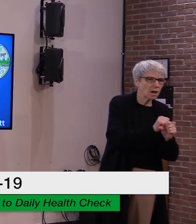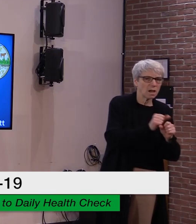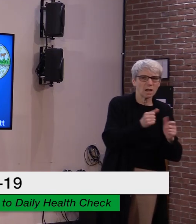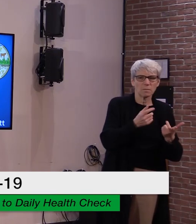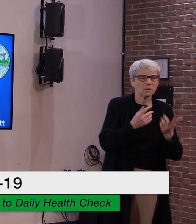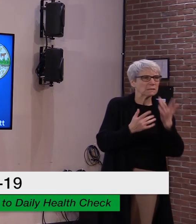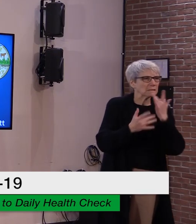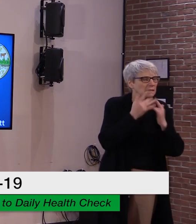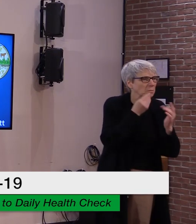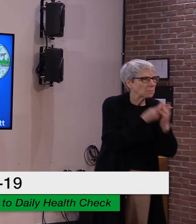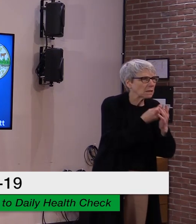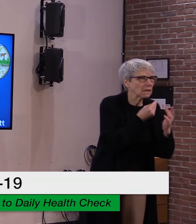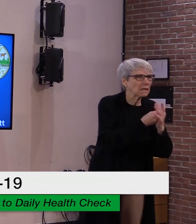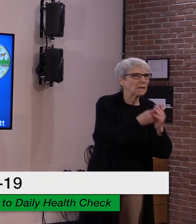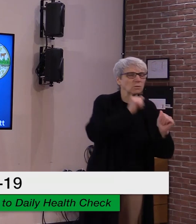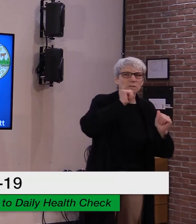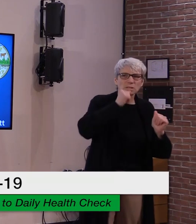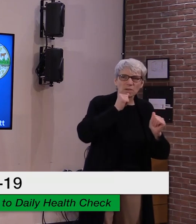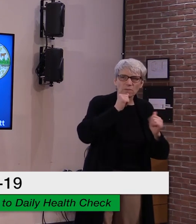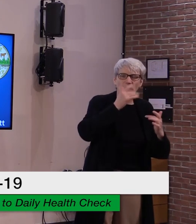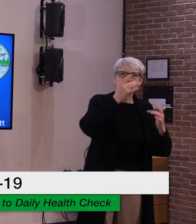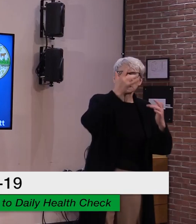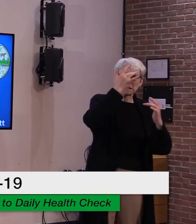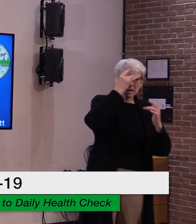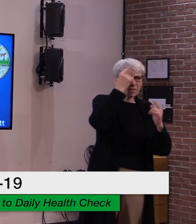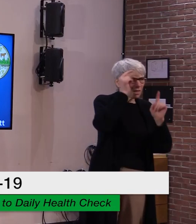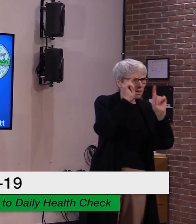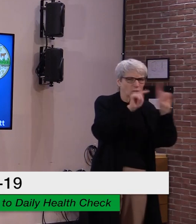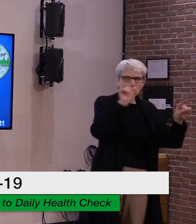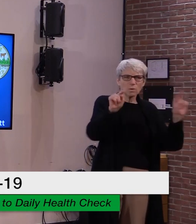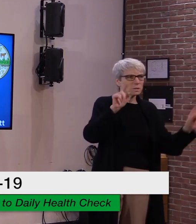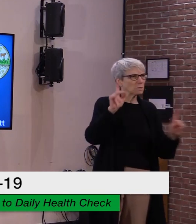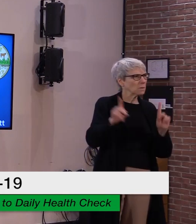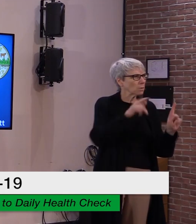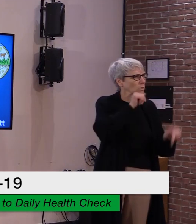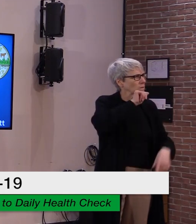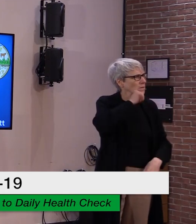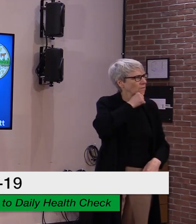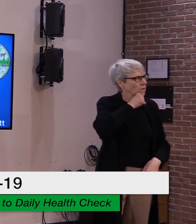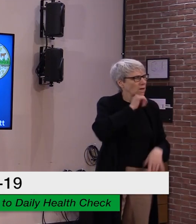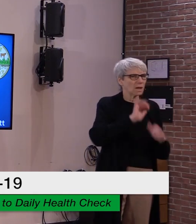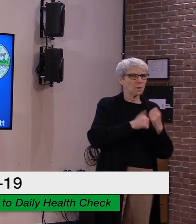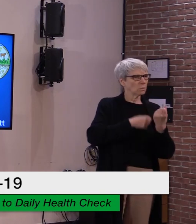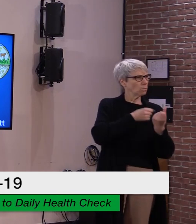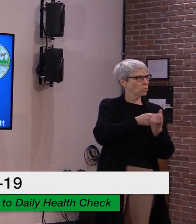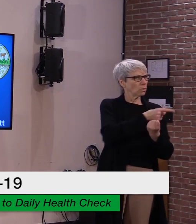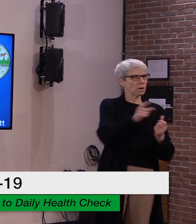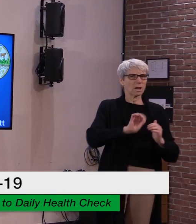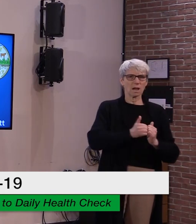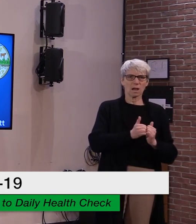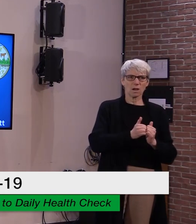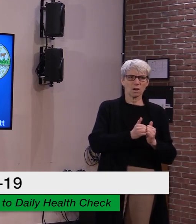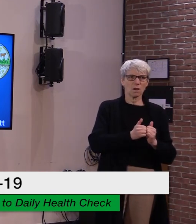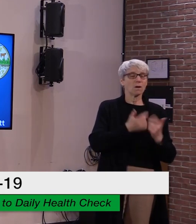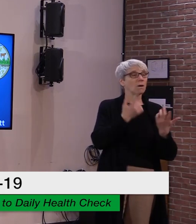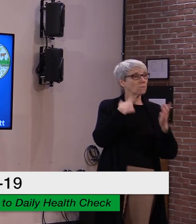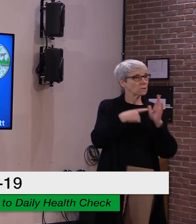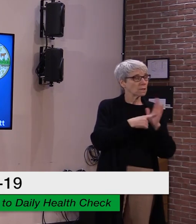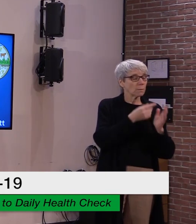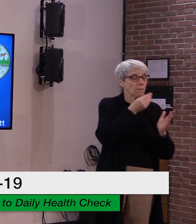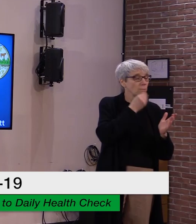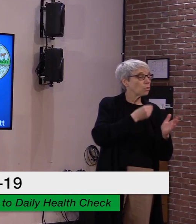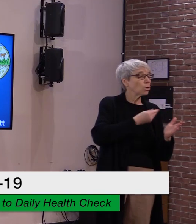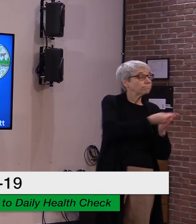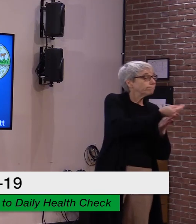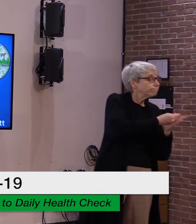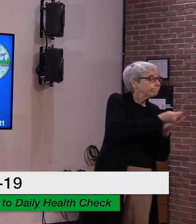season and consider sharing with others such as via donations to local food shelves which seem to be very active